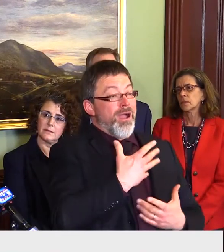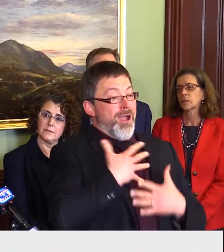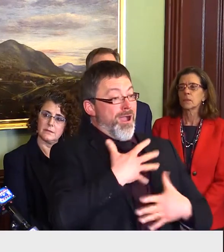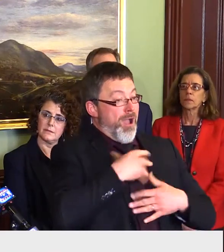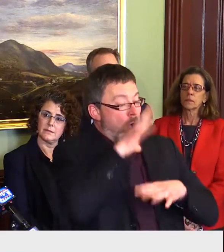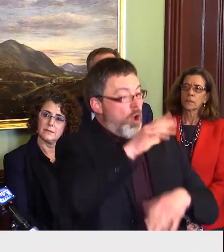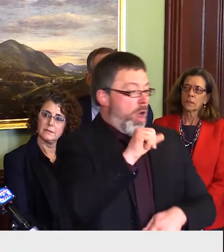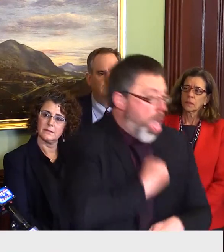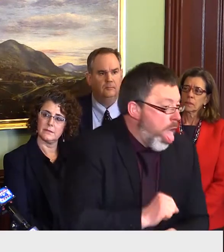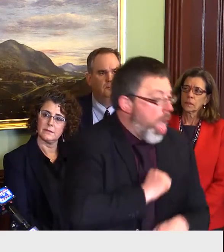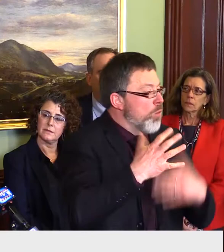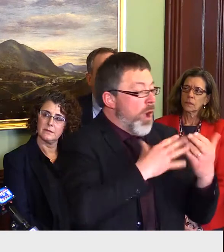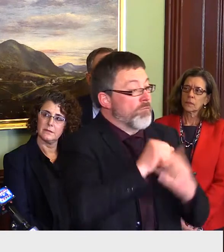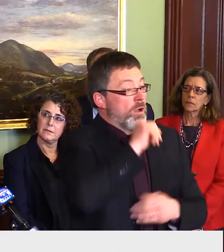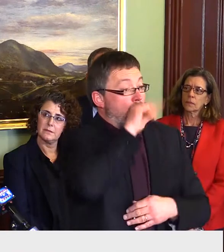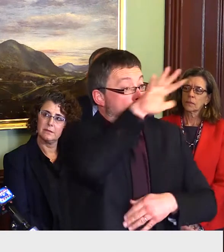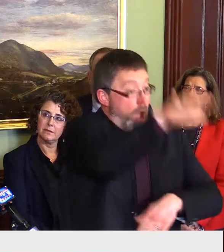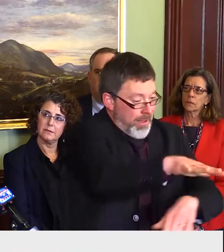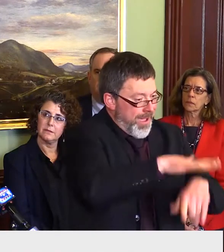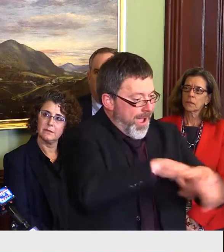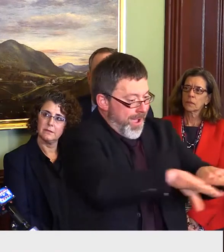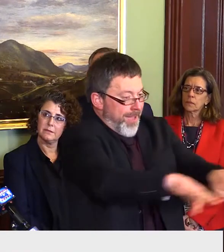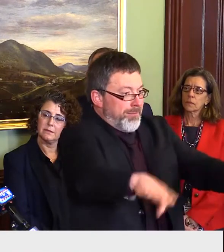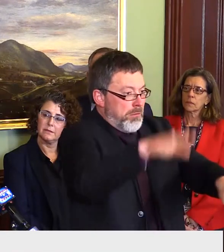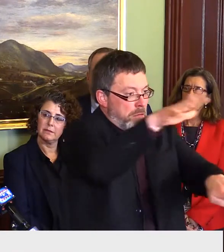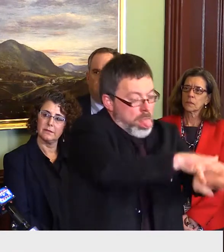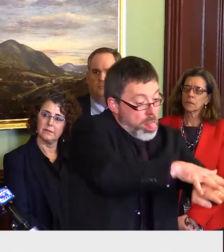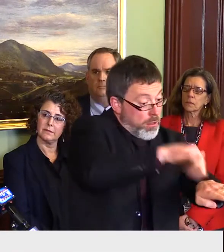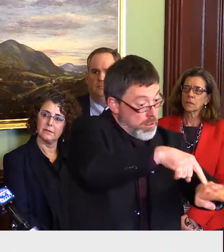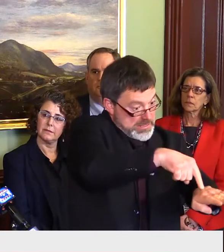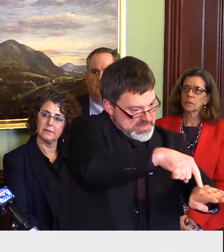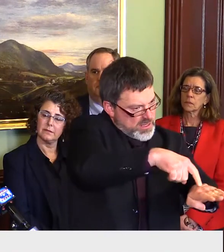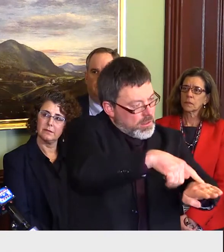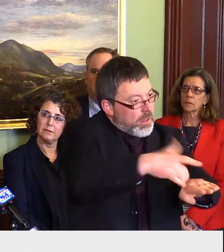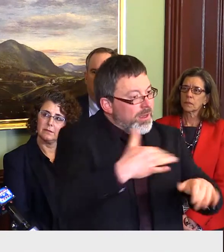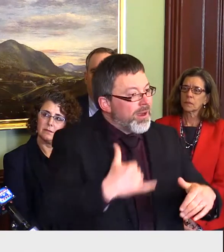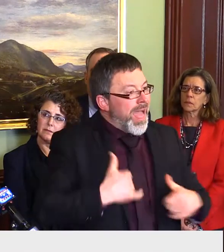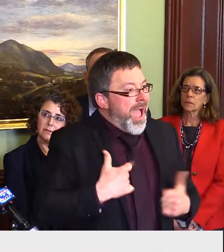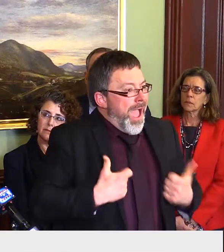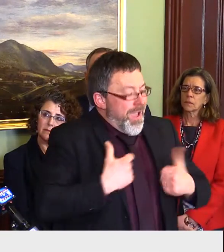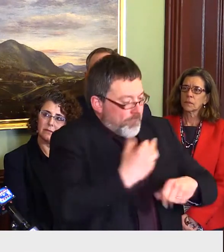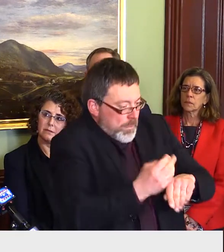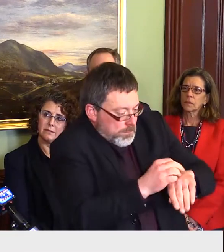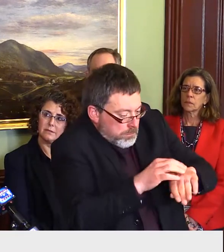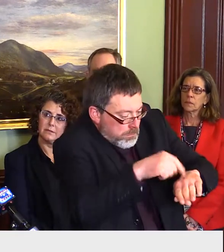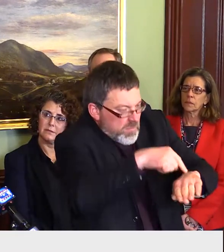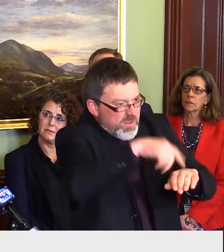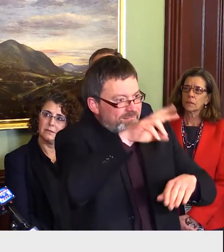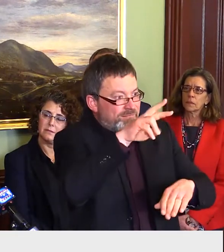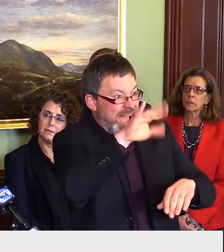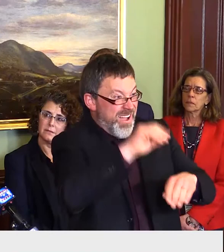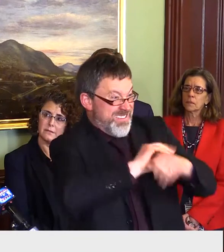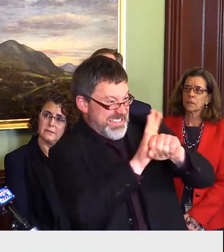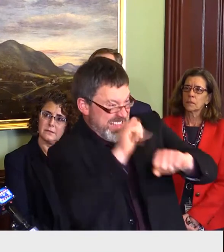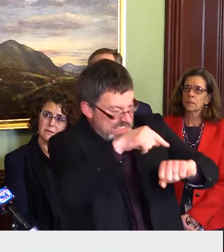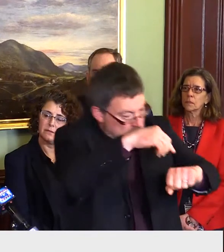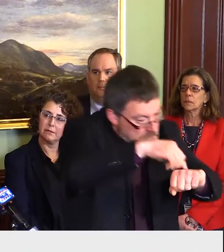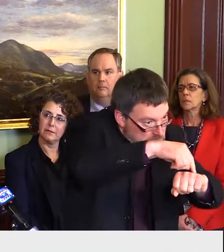approaches. And if you think about it, our goals are quite straightforward. Protect the most